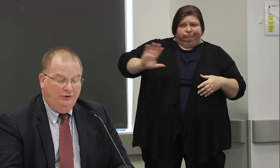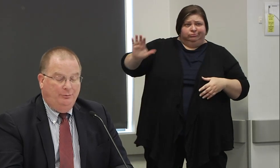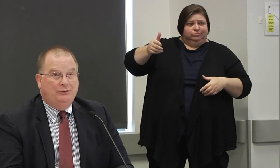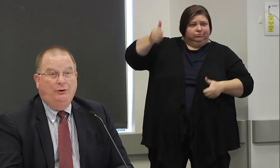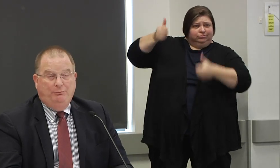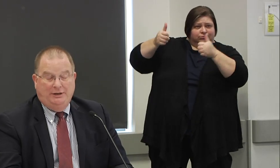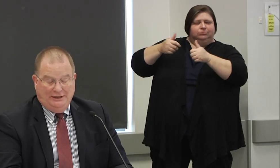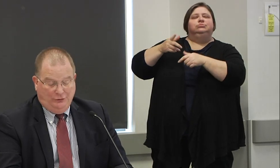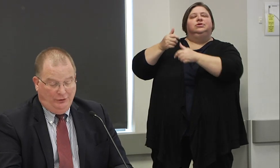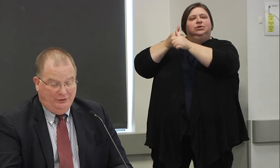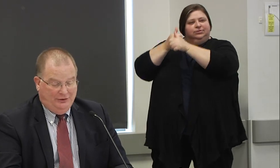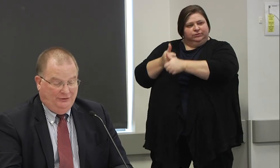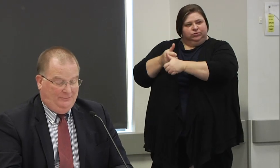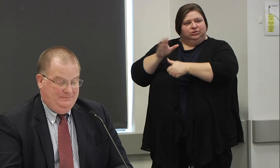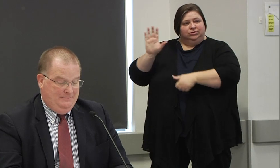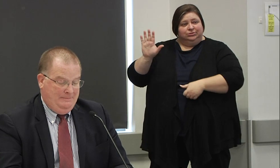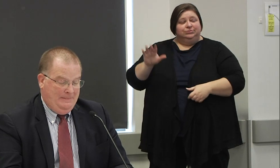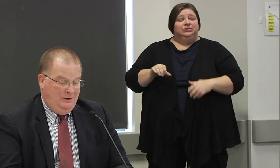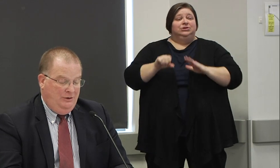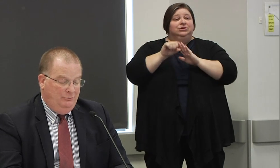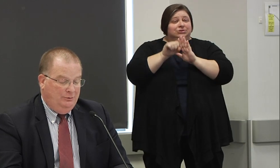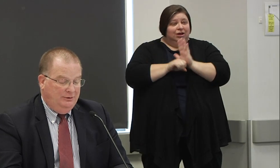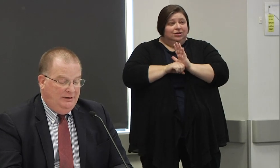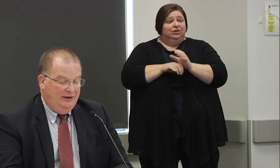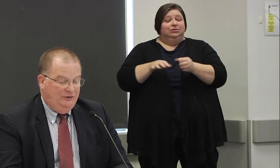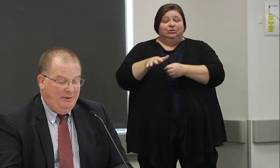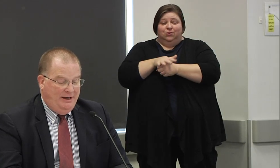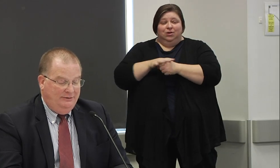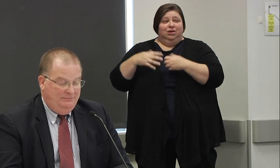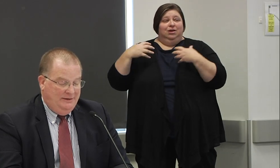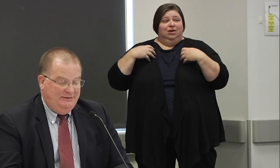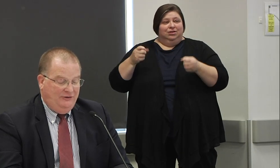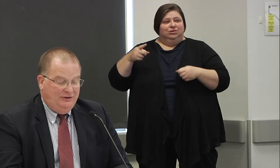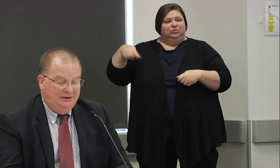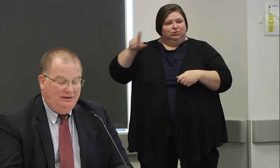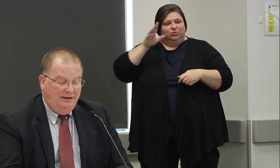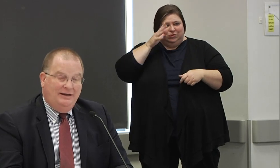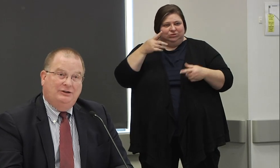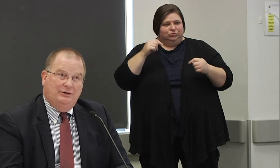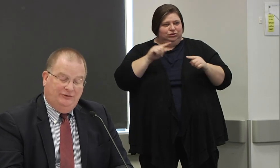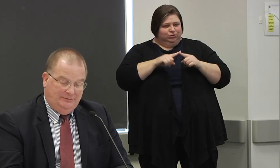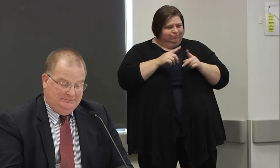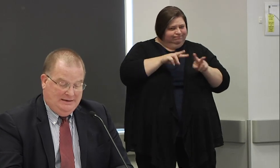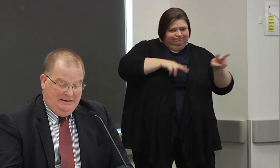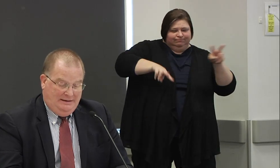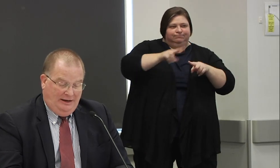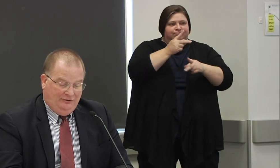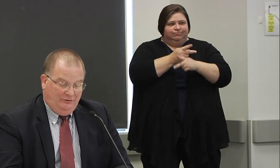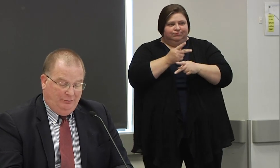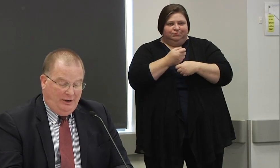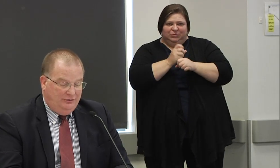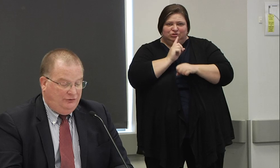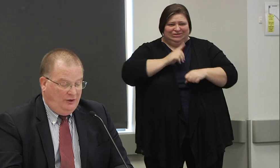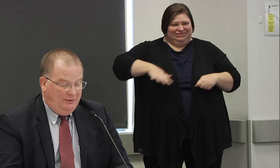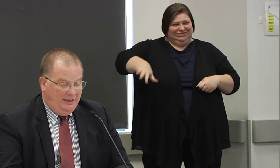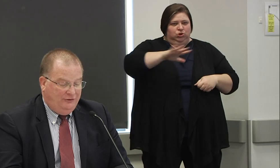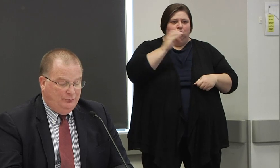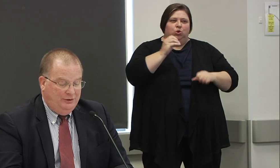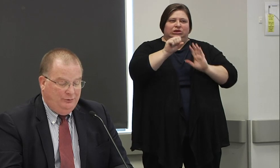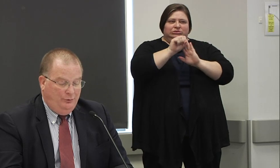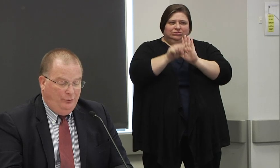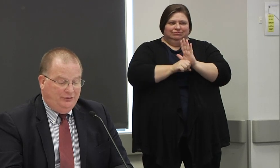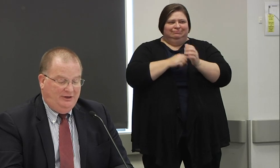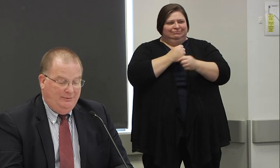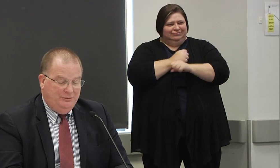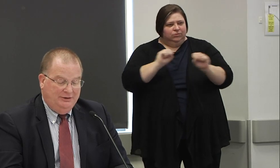to protect Oregonians. We will expand testing and contact tracing. As Governor Brown described last week, we will